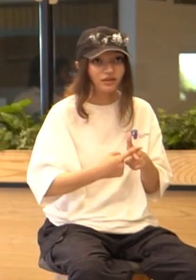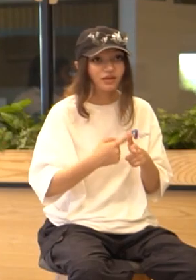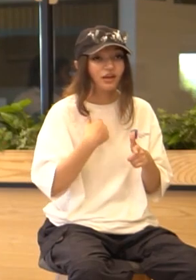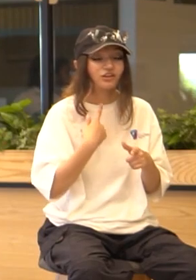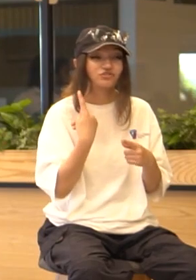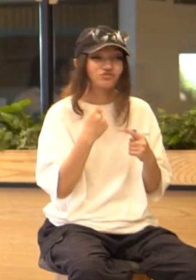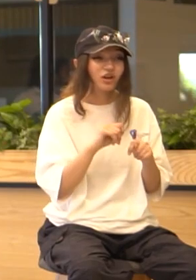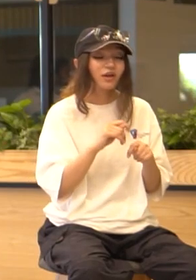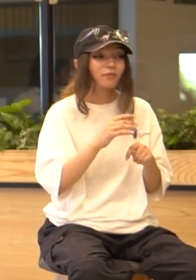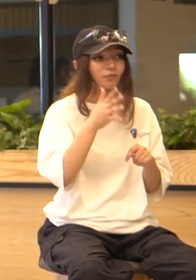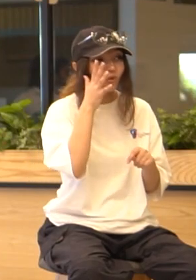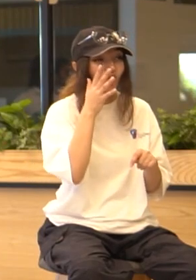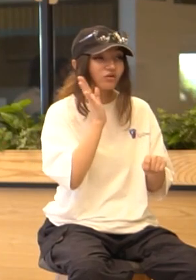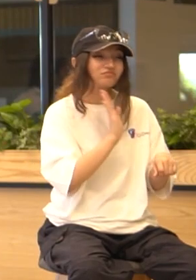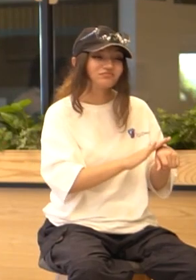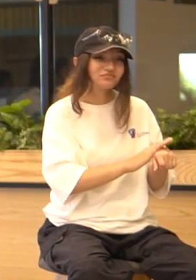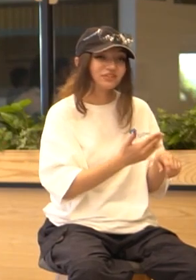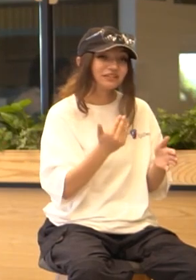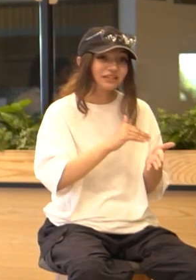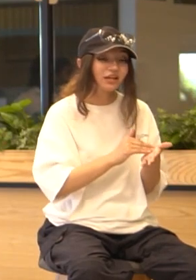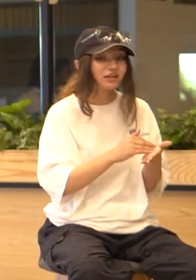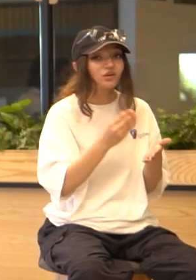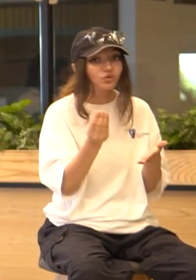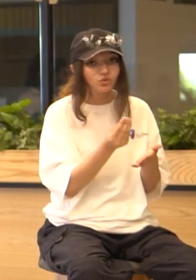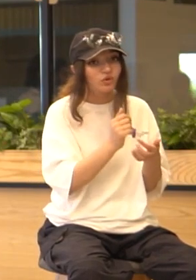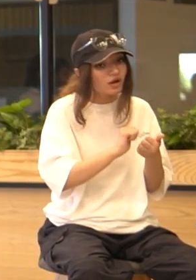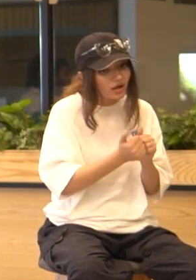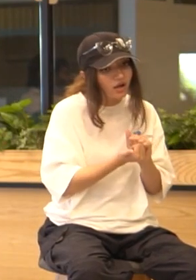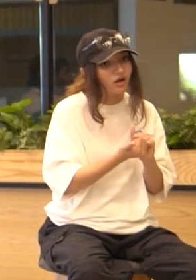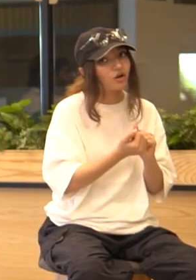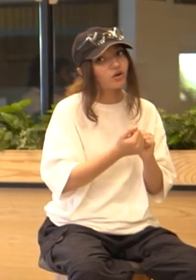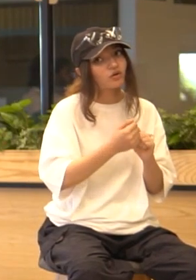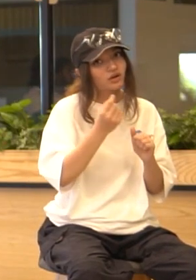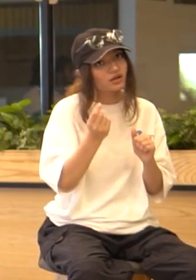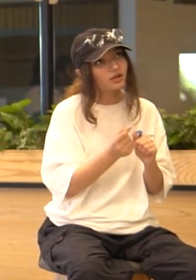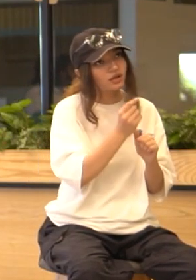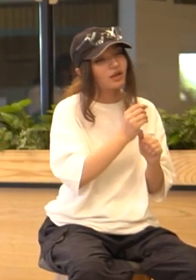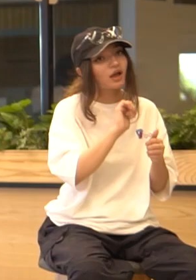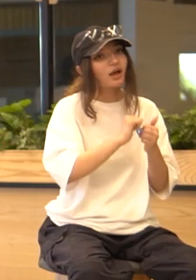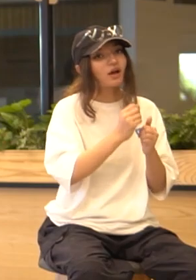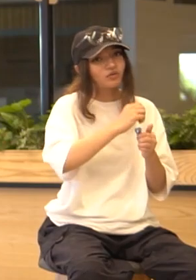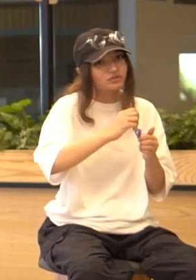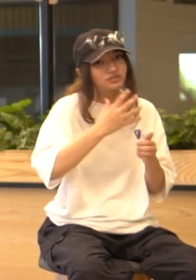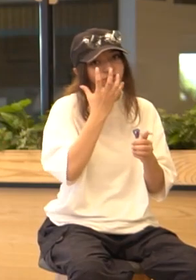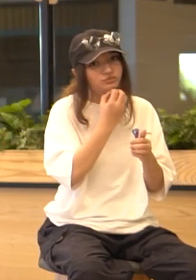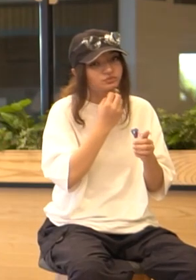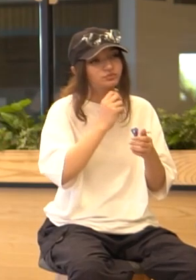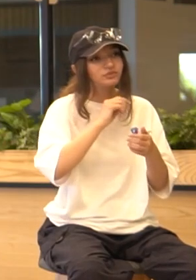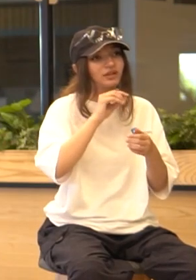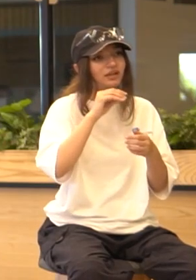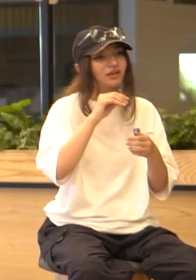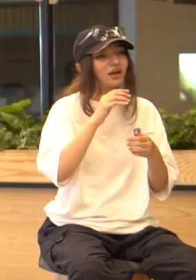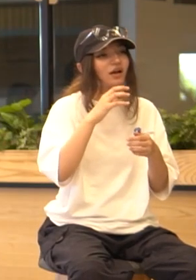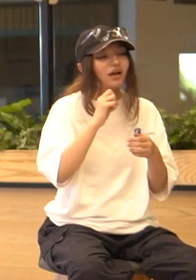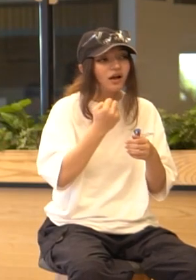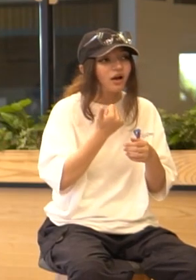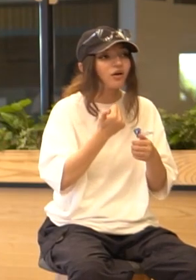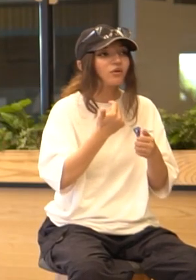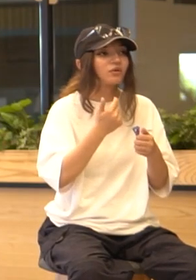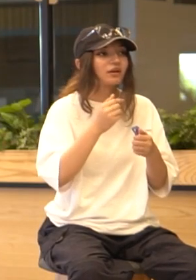time. I would go to her and ask her how to write this word and that word. Haqeeqat kaise likhte hain? Kaun sa hai istemal hona hai